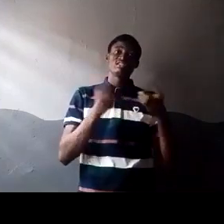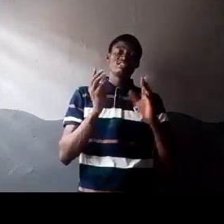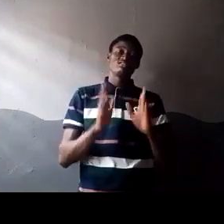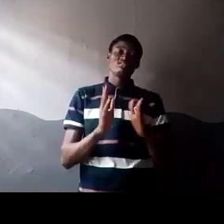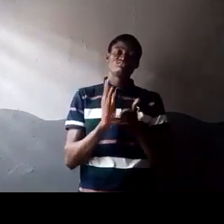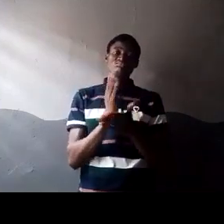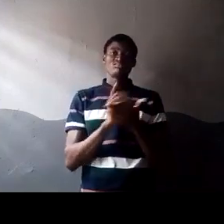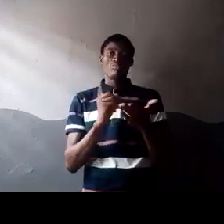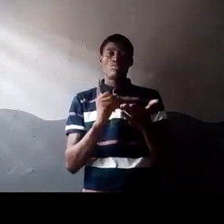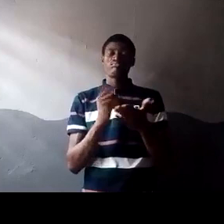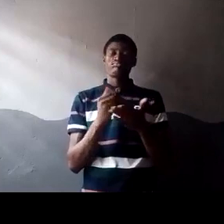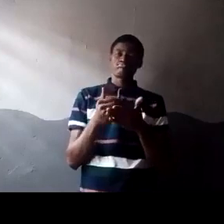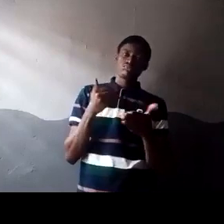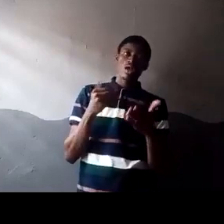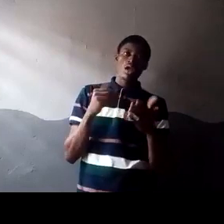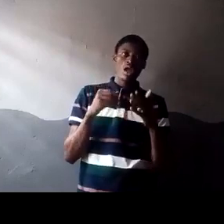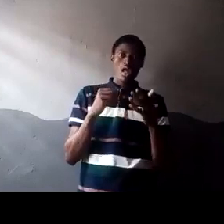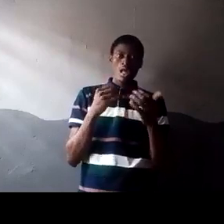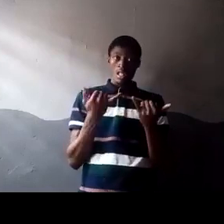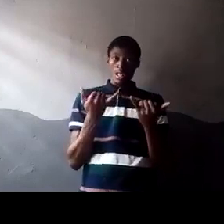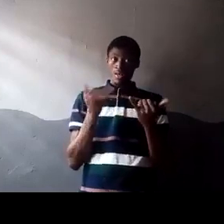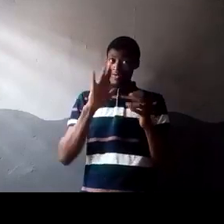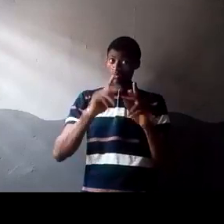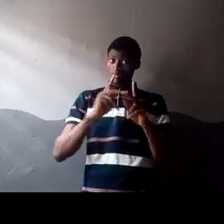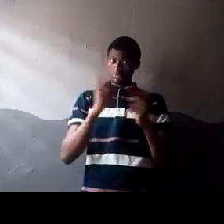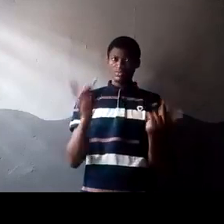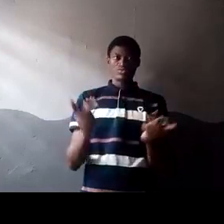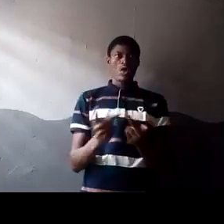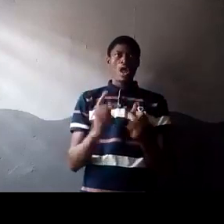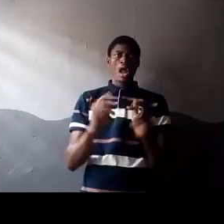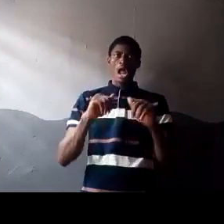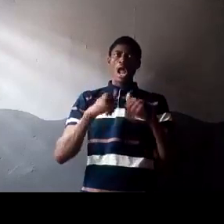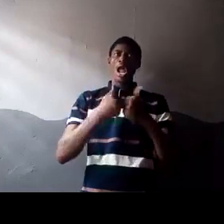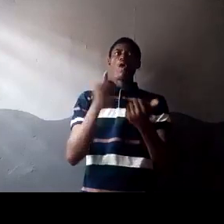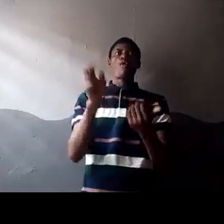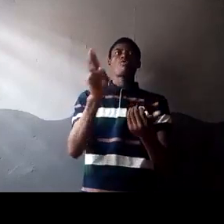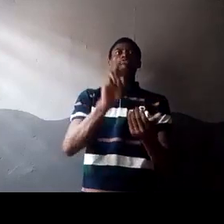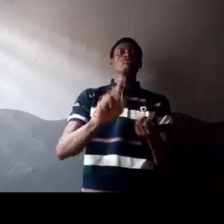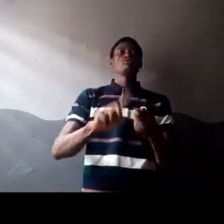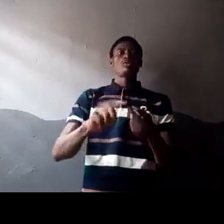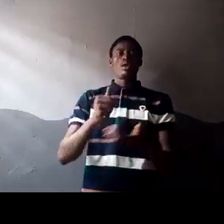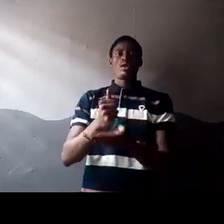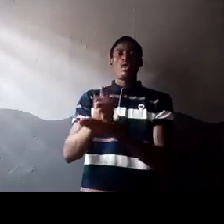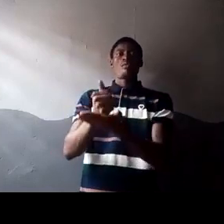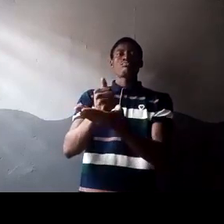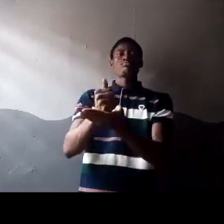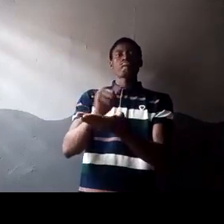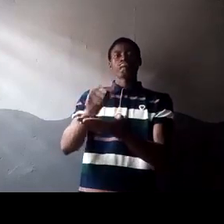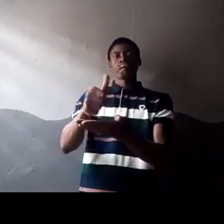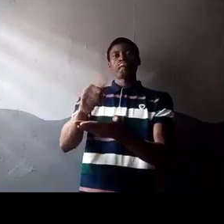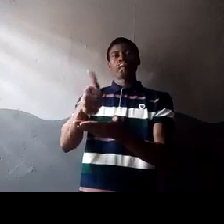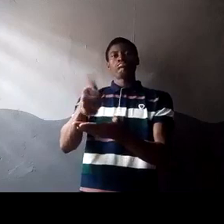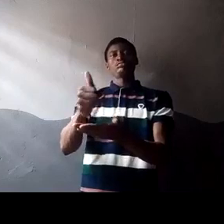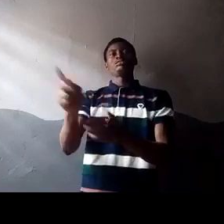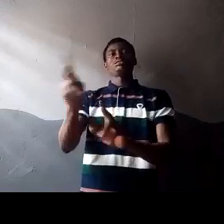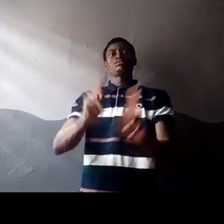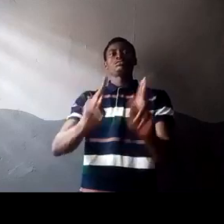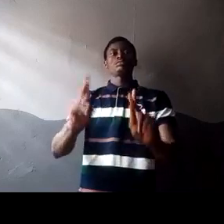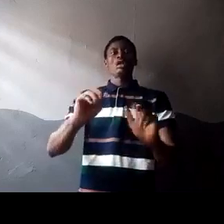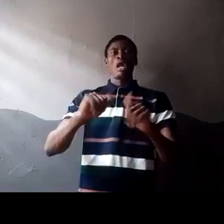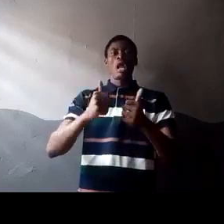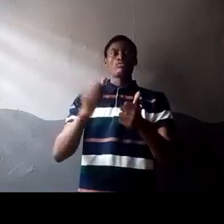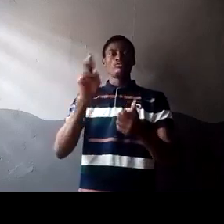that position to help somebody? How did you use that position to empower